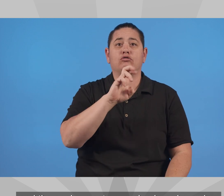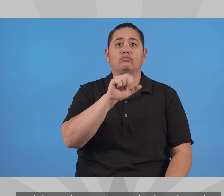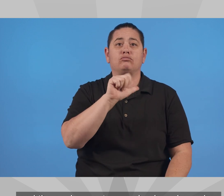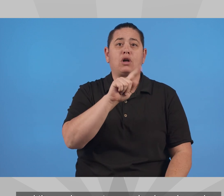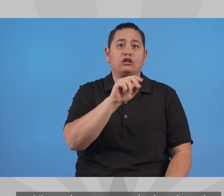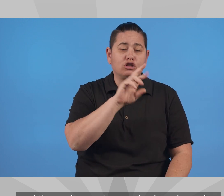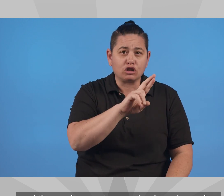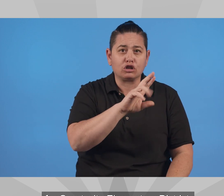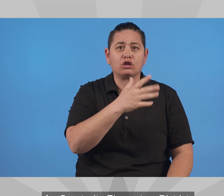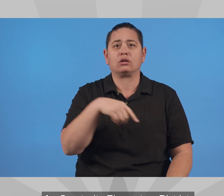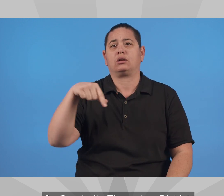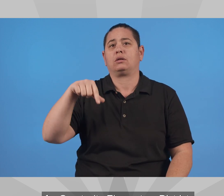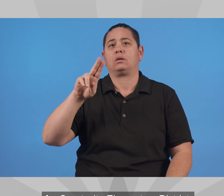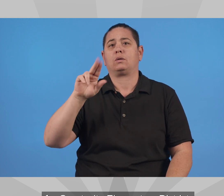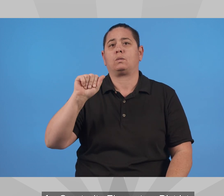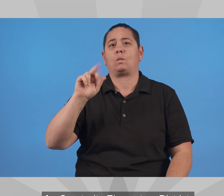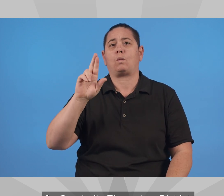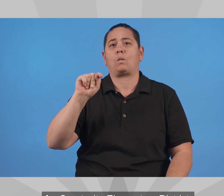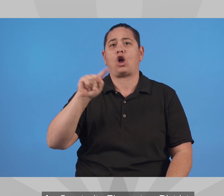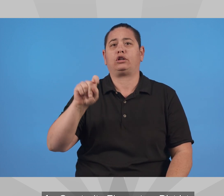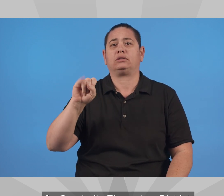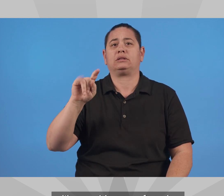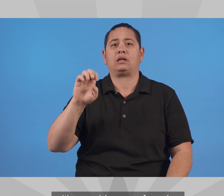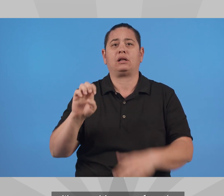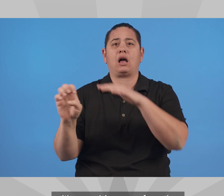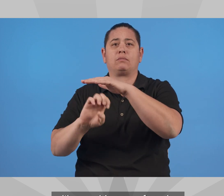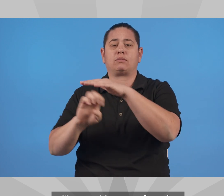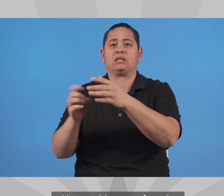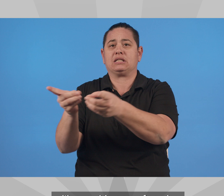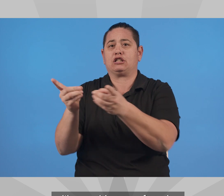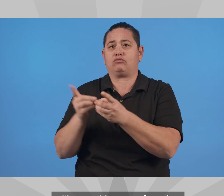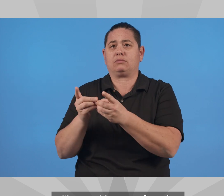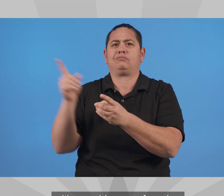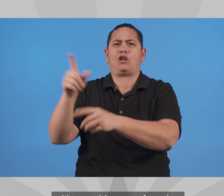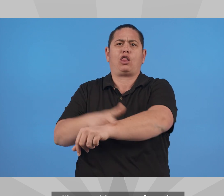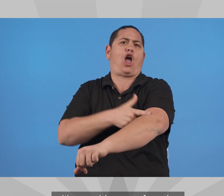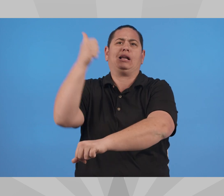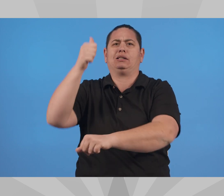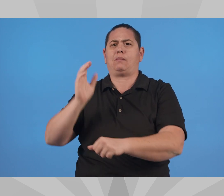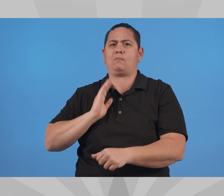governing board member for Quartzsite Elementary District, with over 14 years of service.